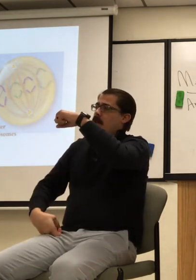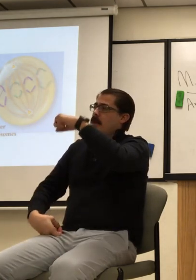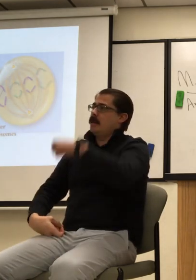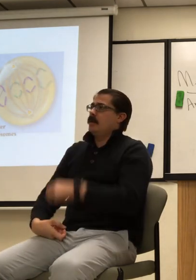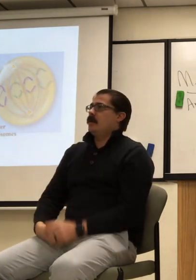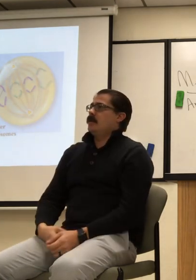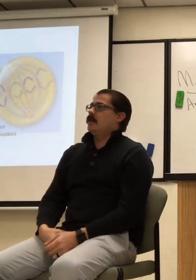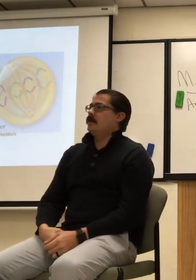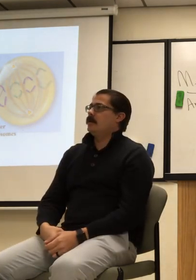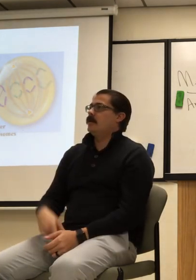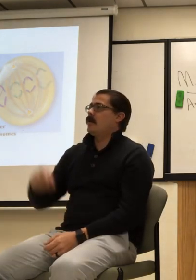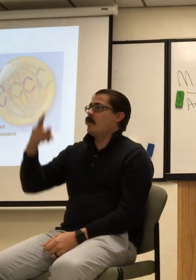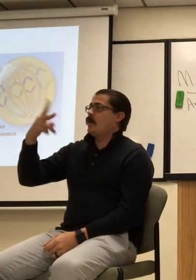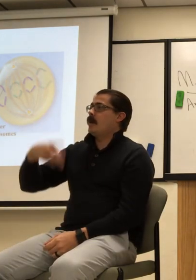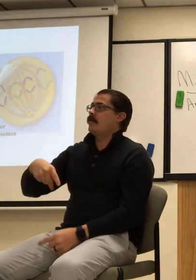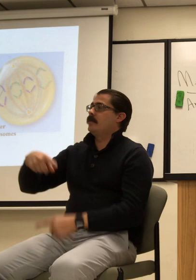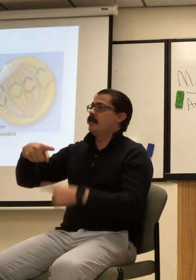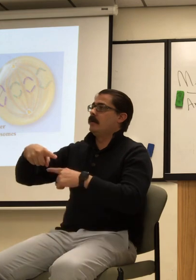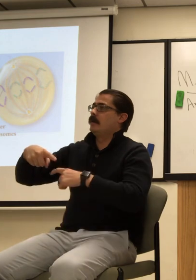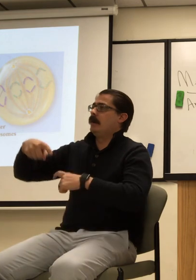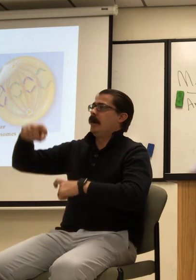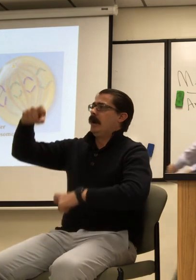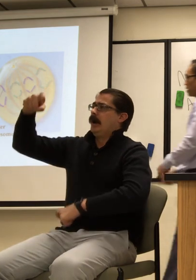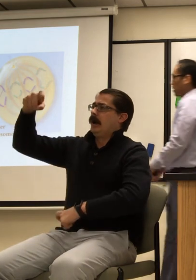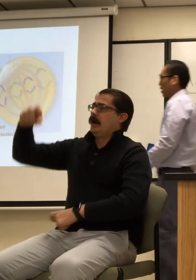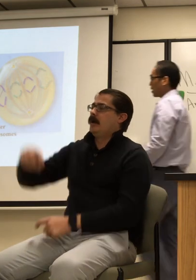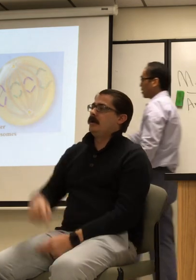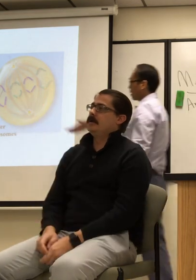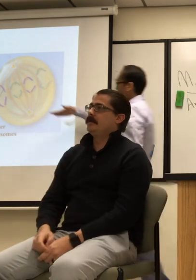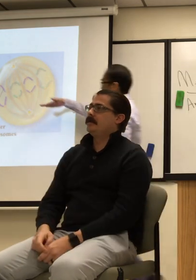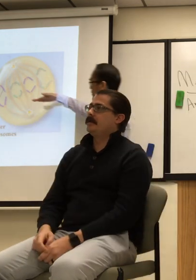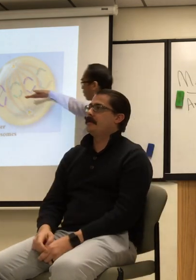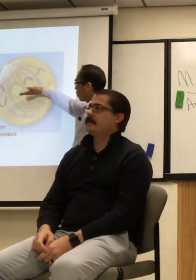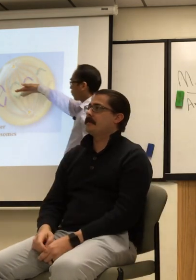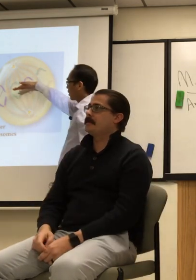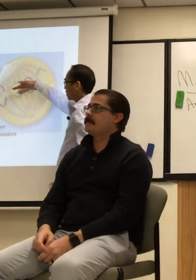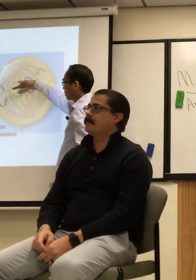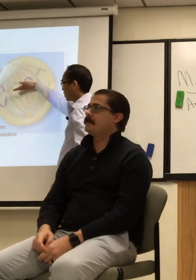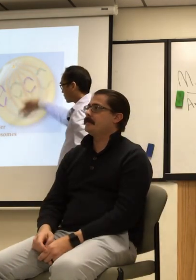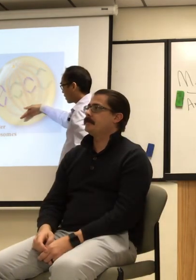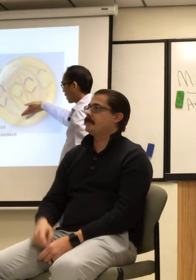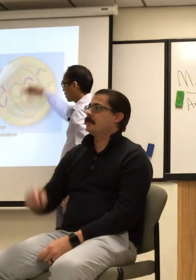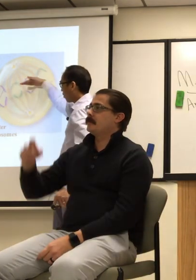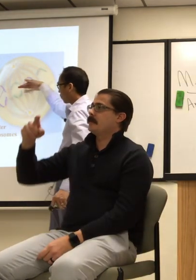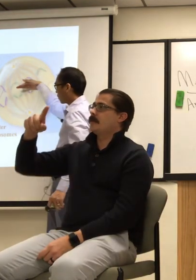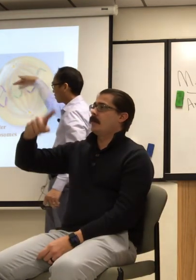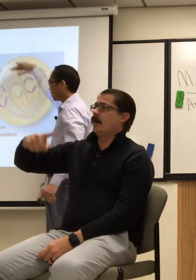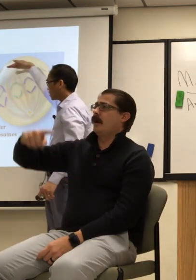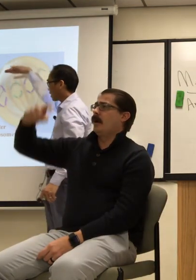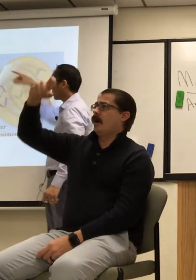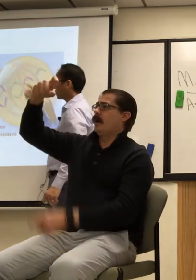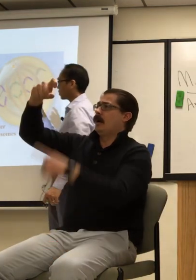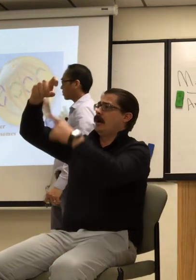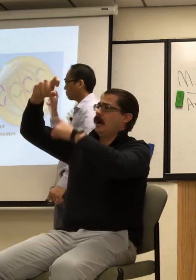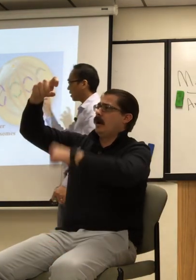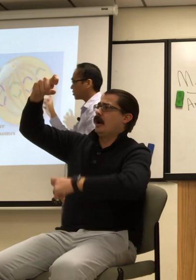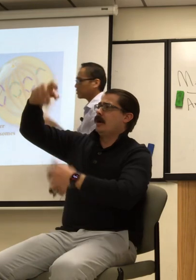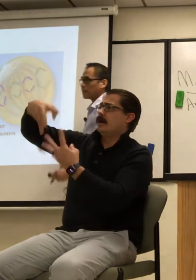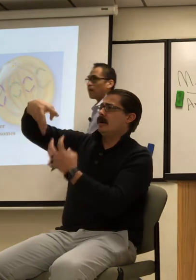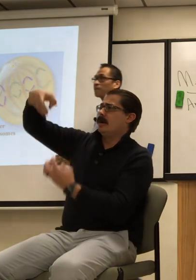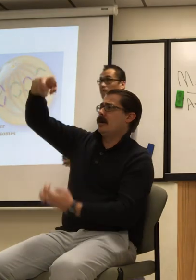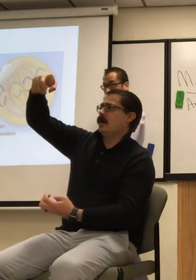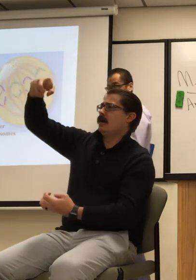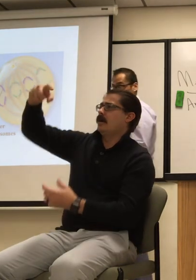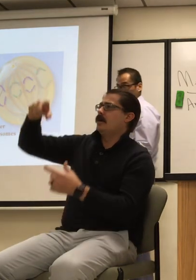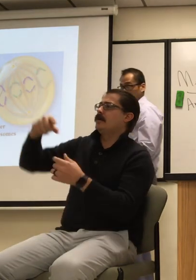you pull one half of this set, replicated DNA, all the way to this side and all the way to this side, and you start to pinch